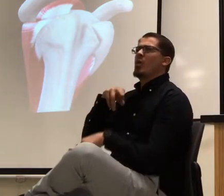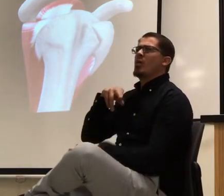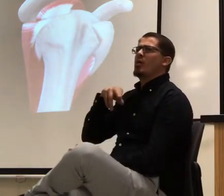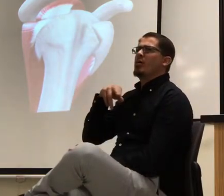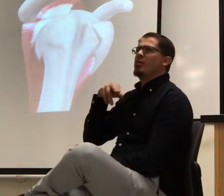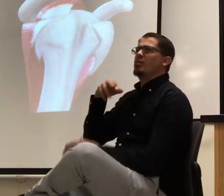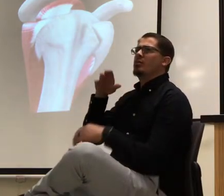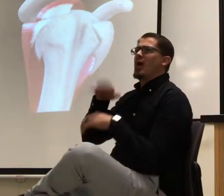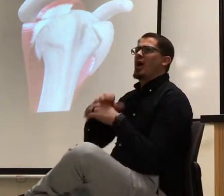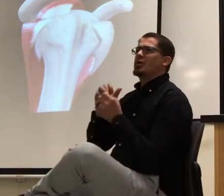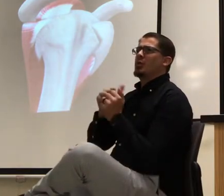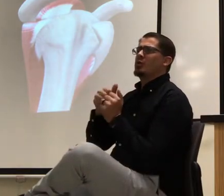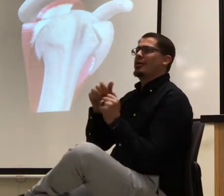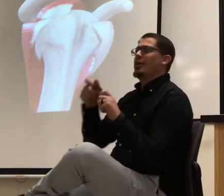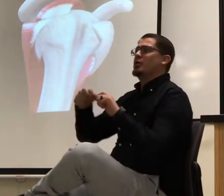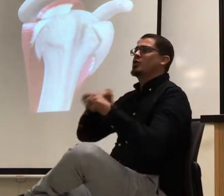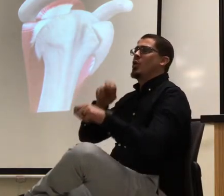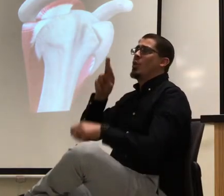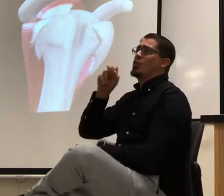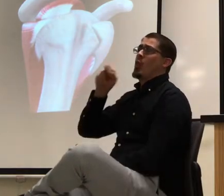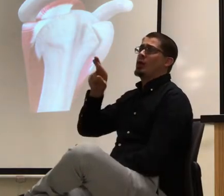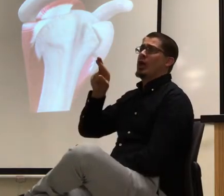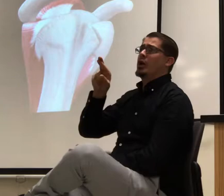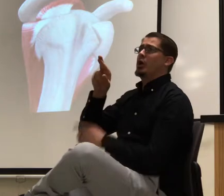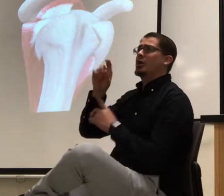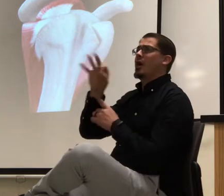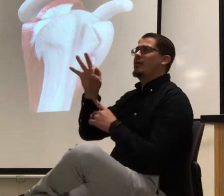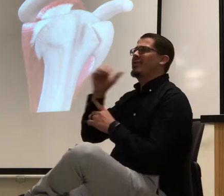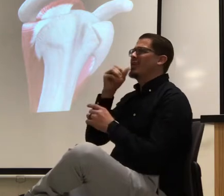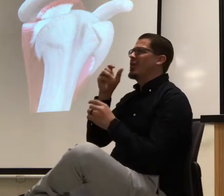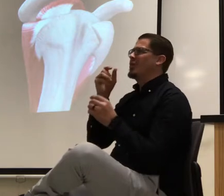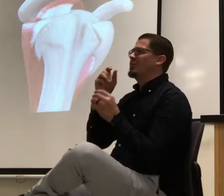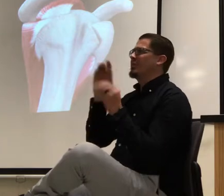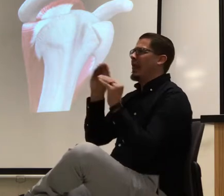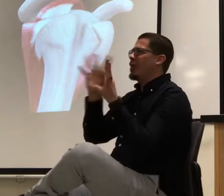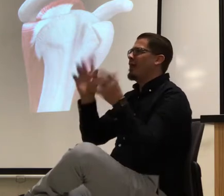watch sports, they say, oh, it tore a rotator cuff. They don't specify which one.